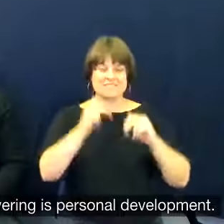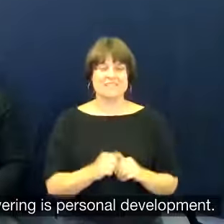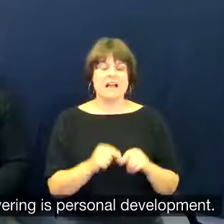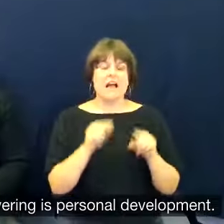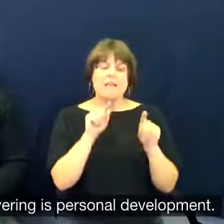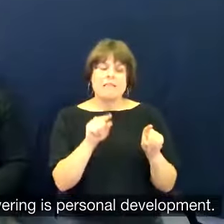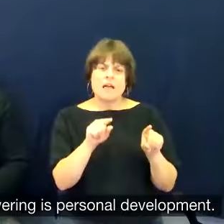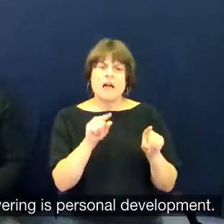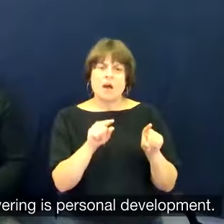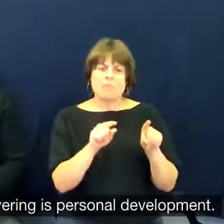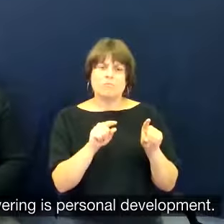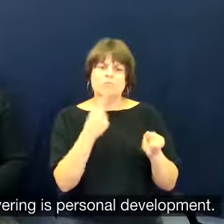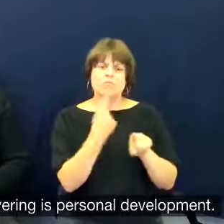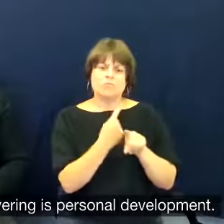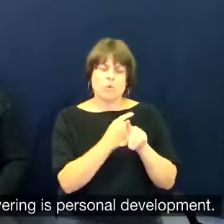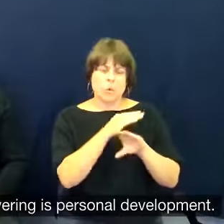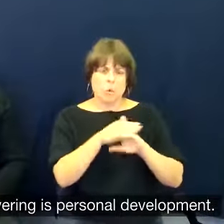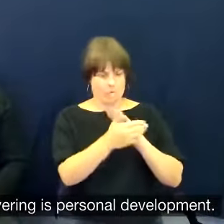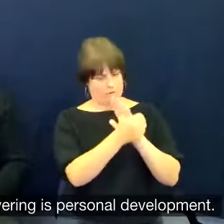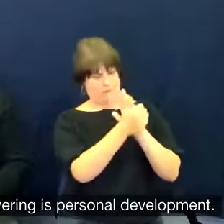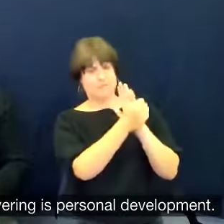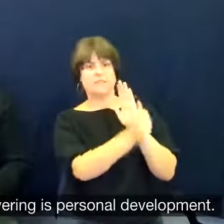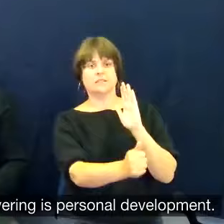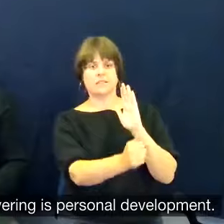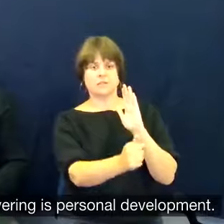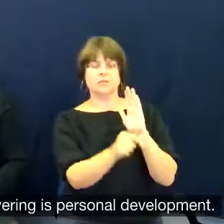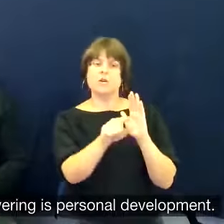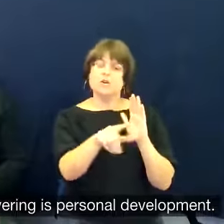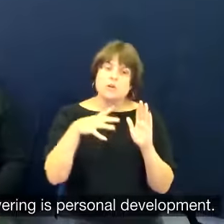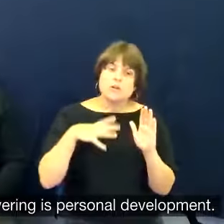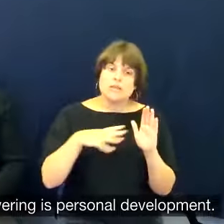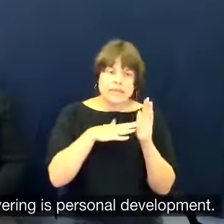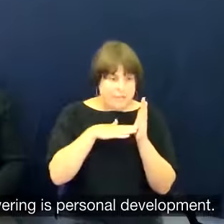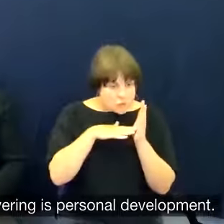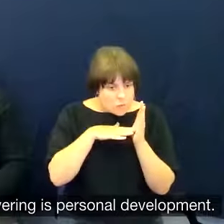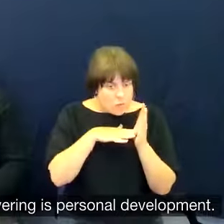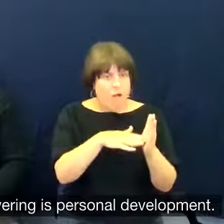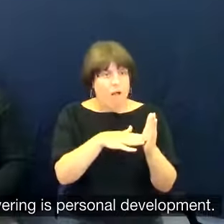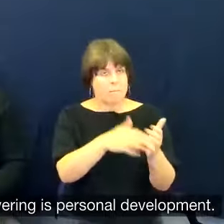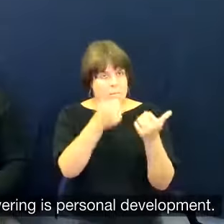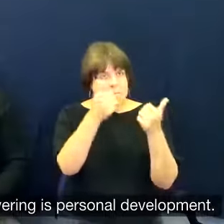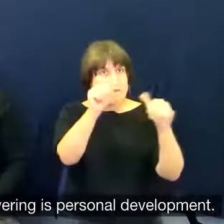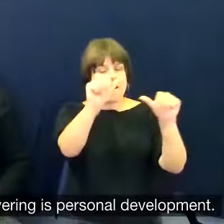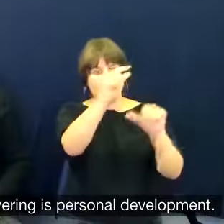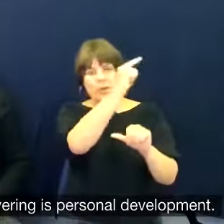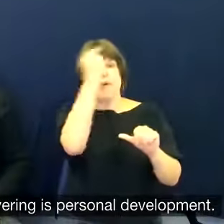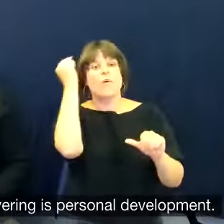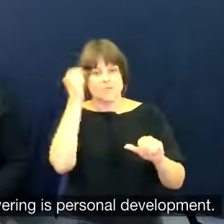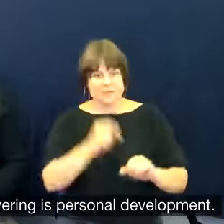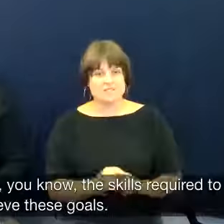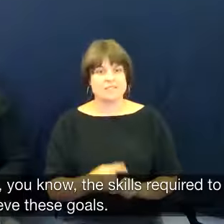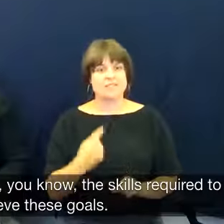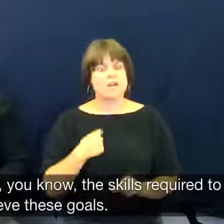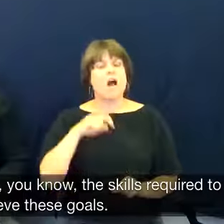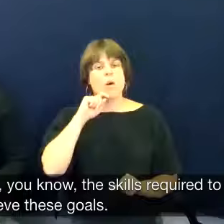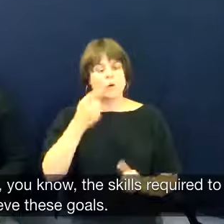about identifying, the skills required to help us achieve those goals. And I'll be